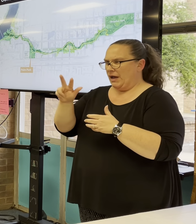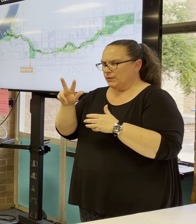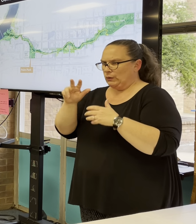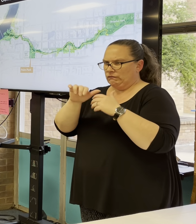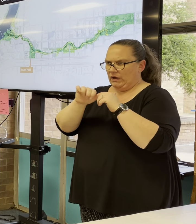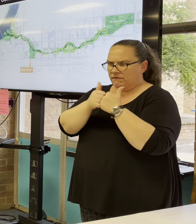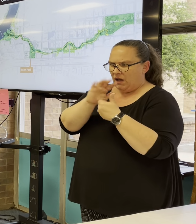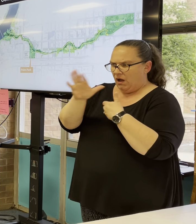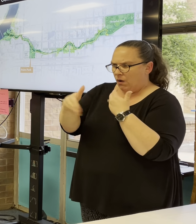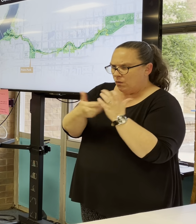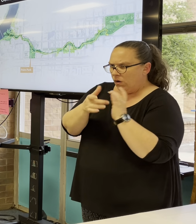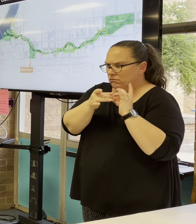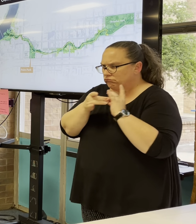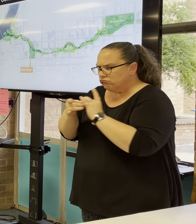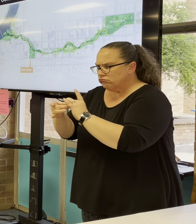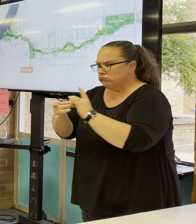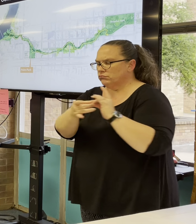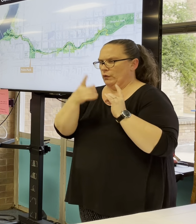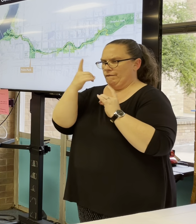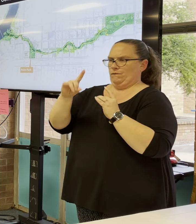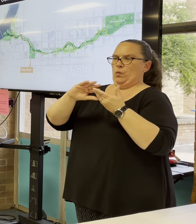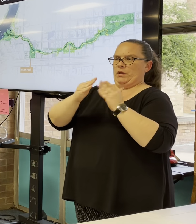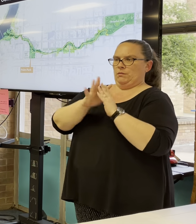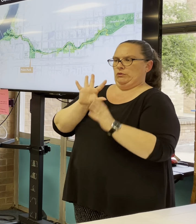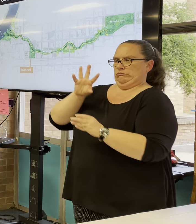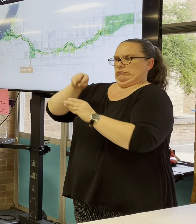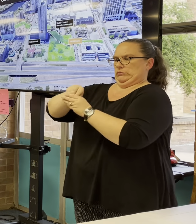mean for connecting the community back to Palm Park.